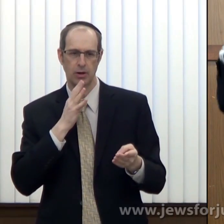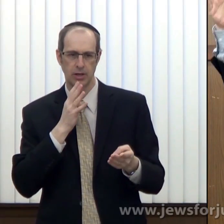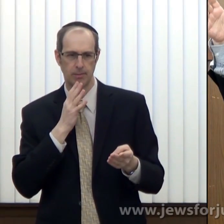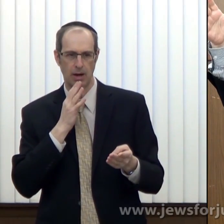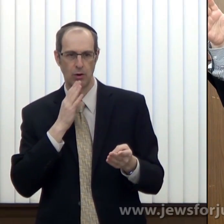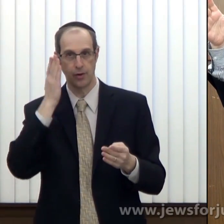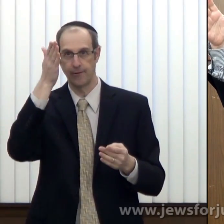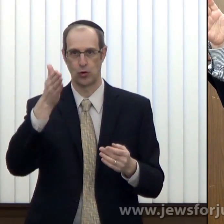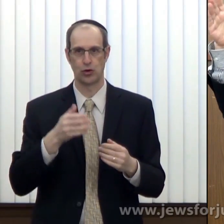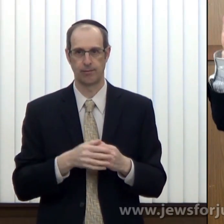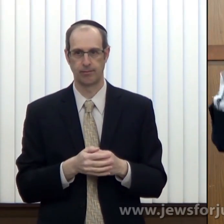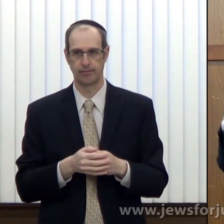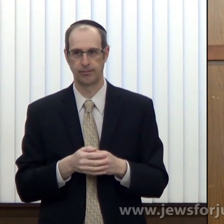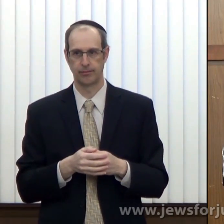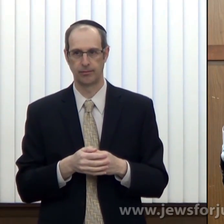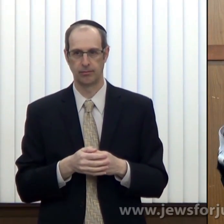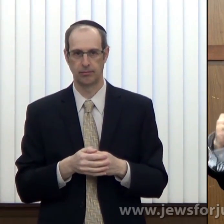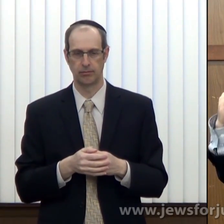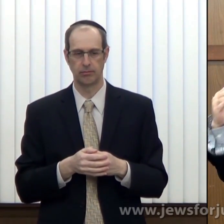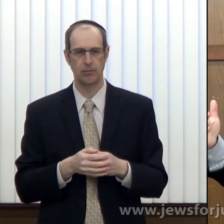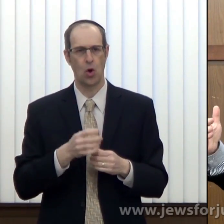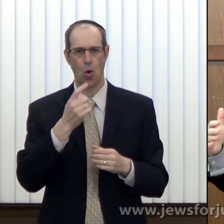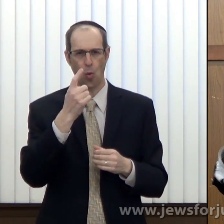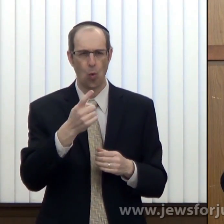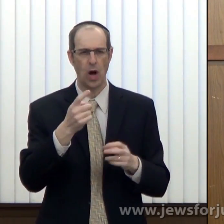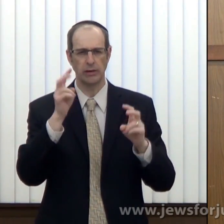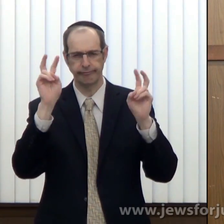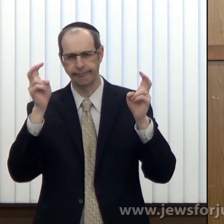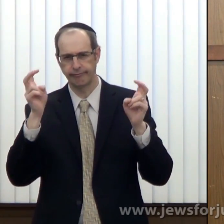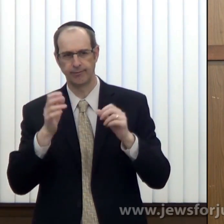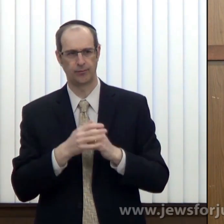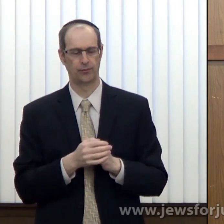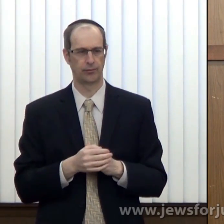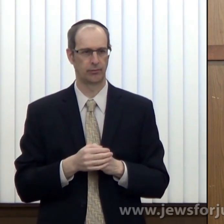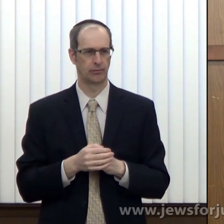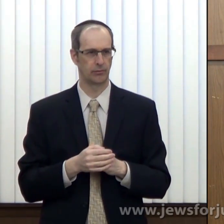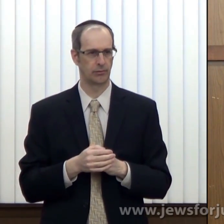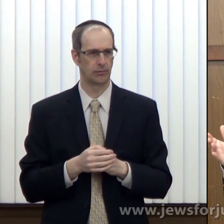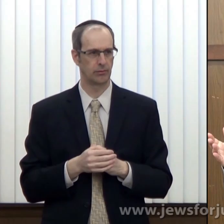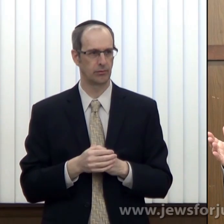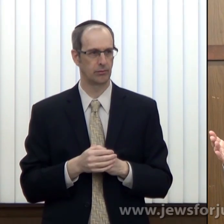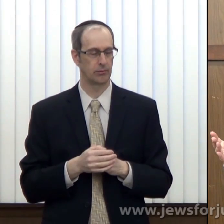about the future. One primary theme. Now,